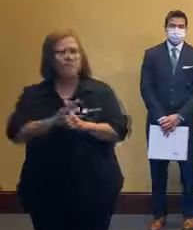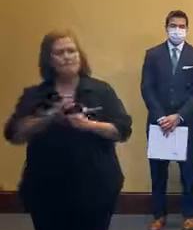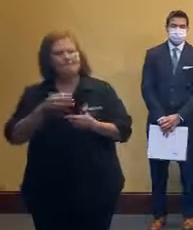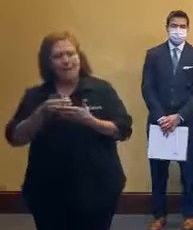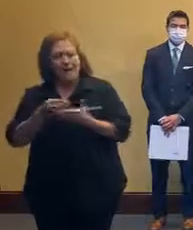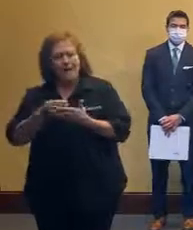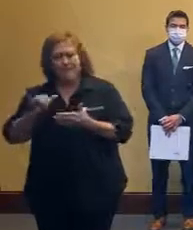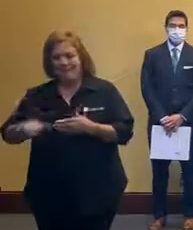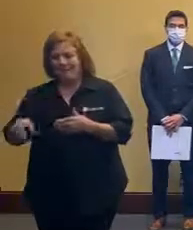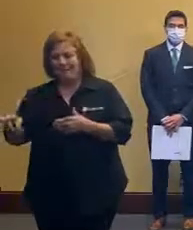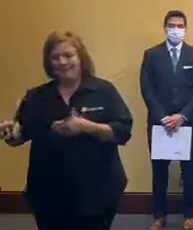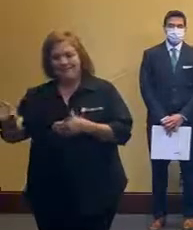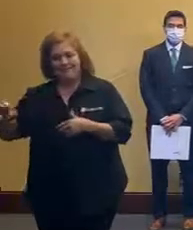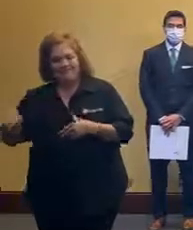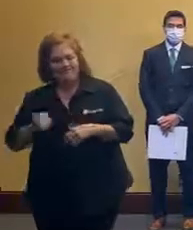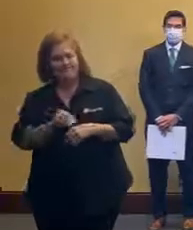very